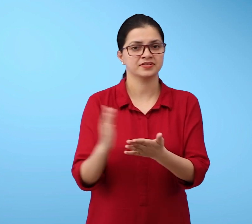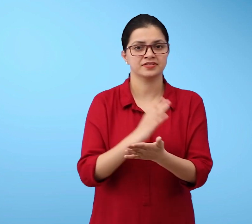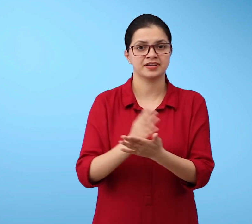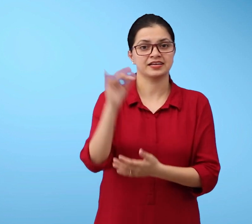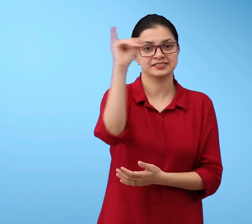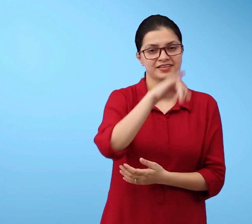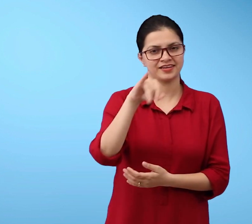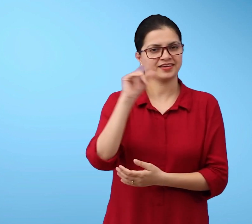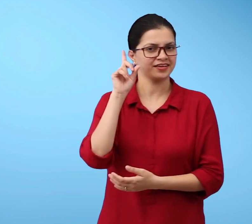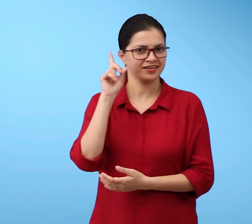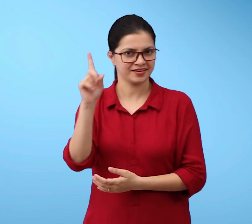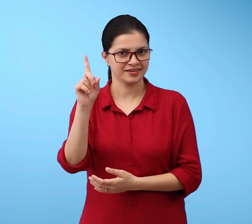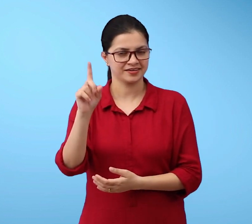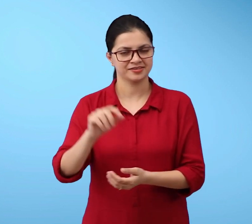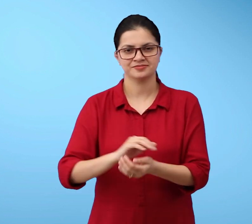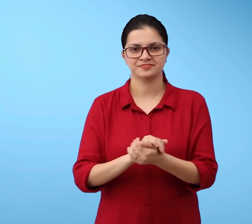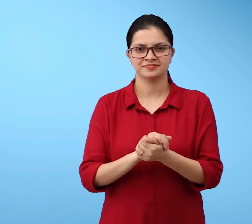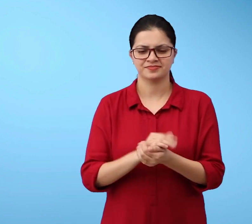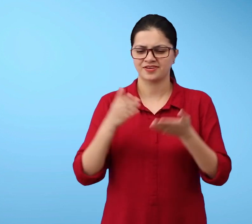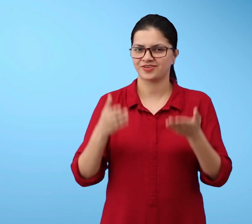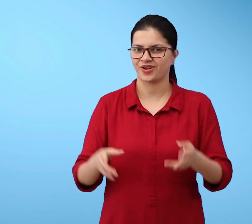Page number 61.